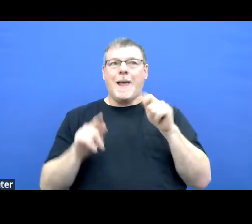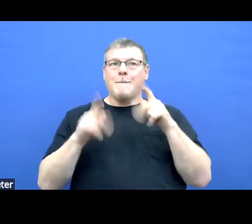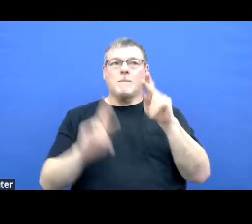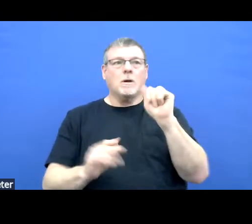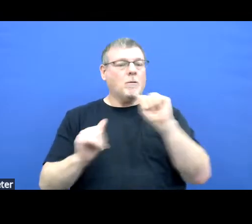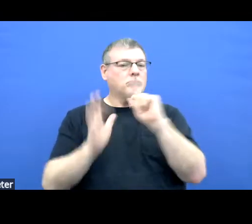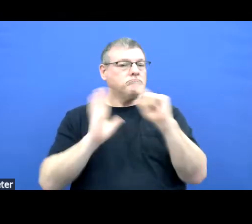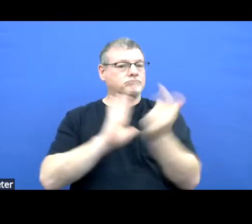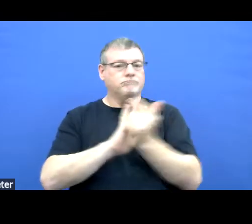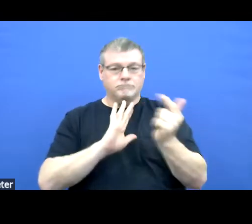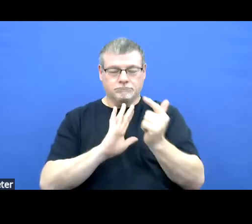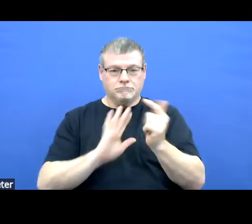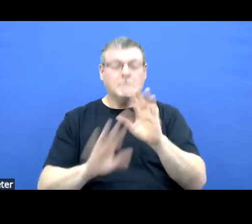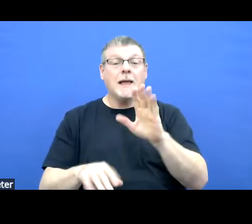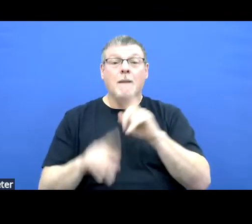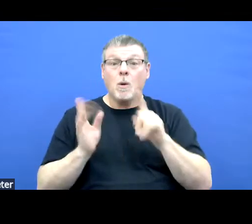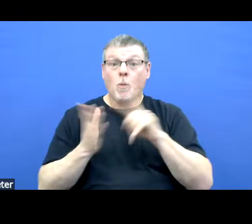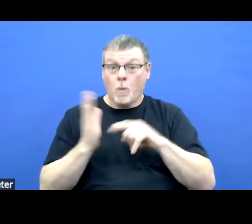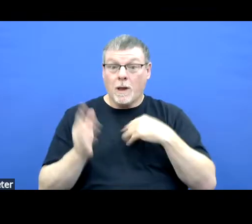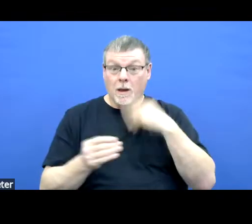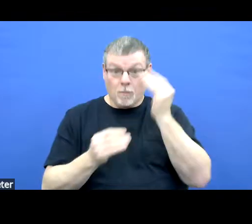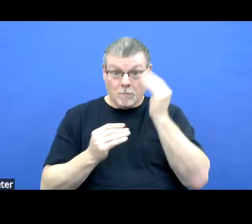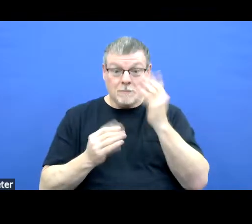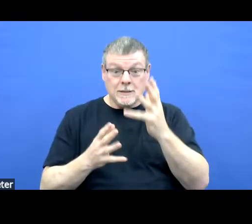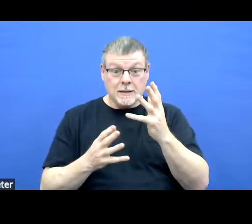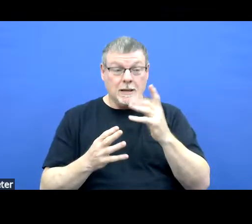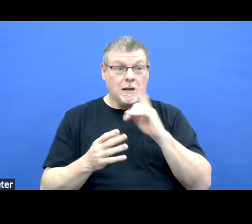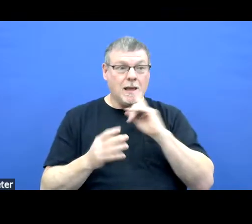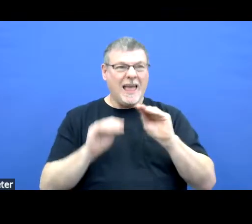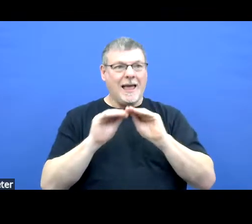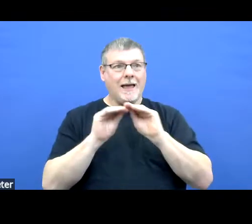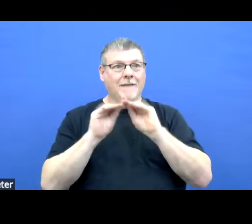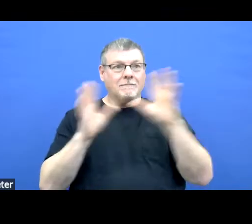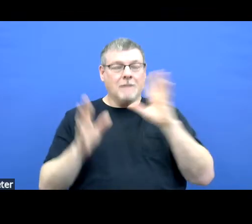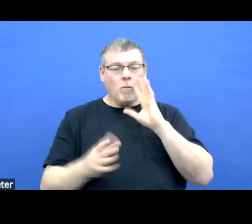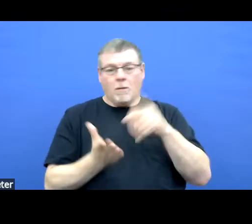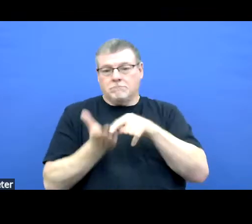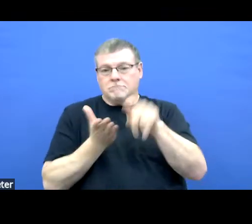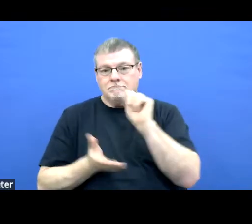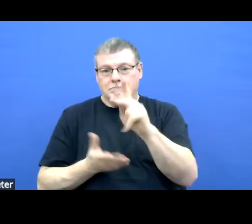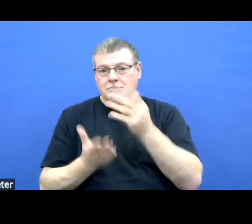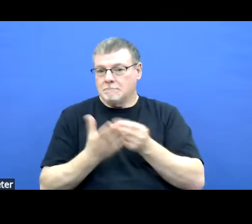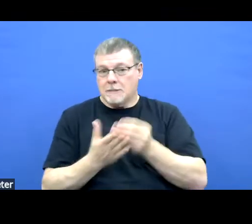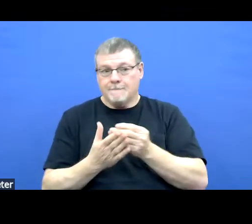all. Now, what I will say is if that's the case, we will obviously refund your application because